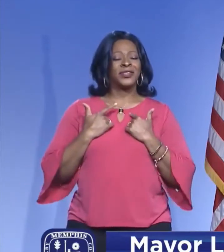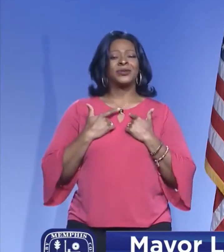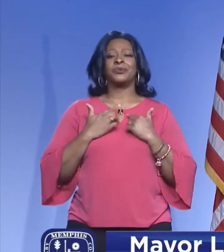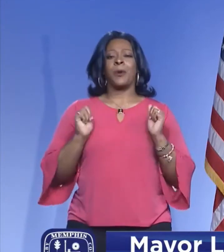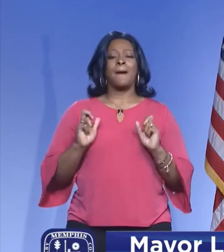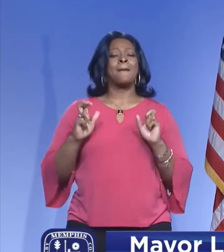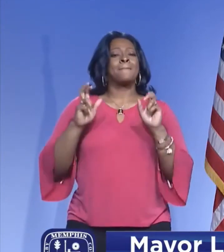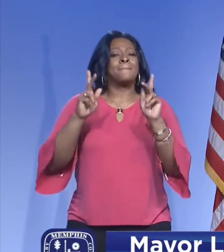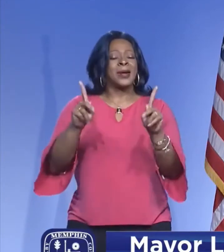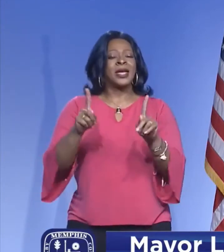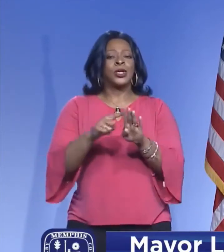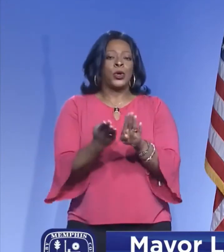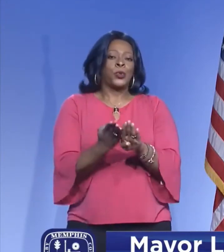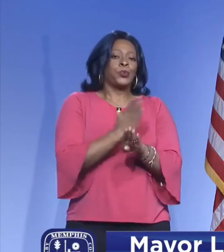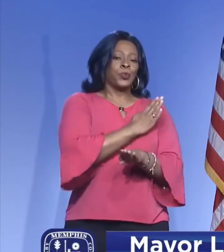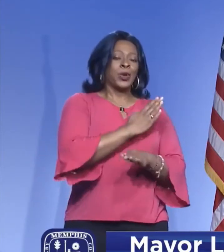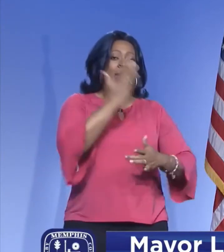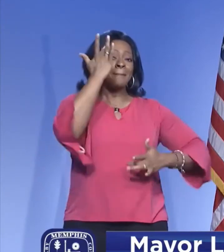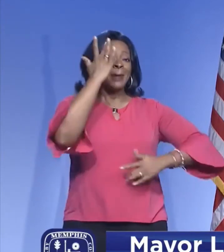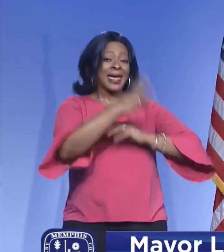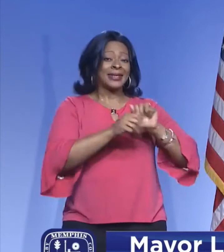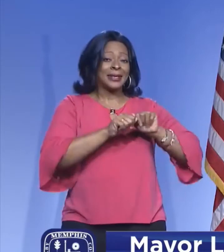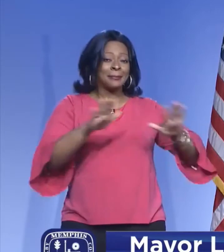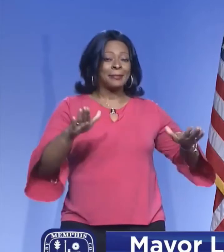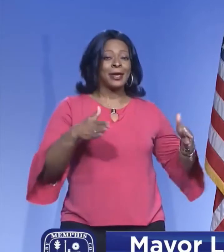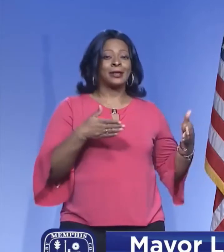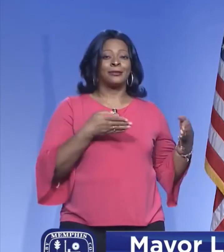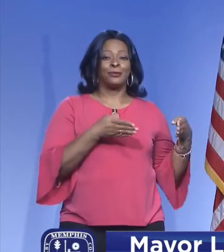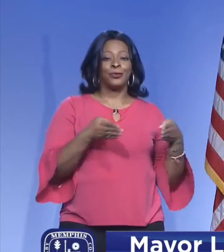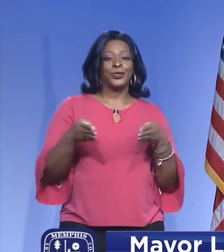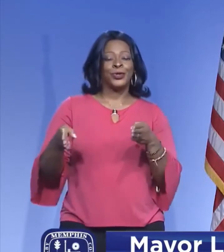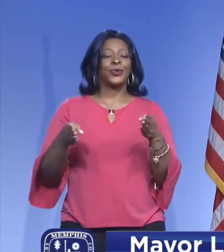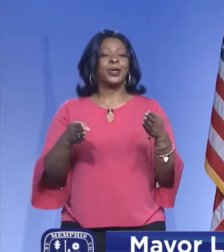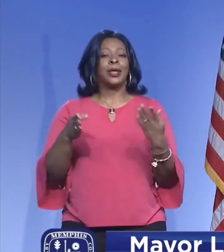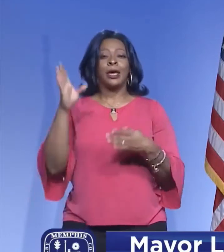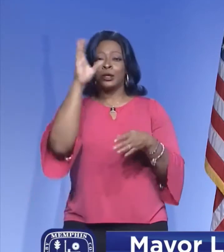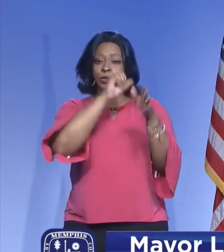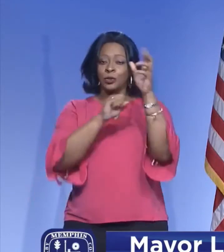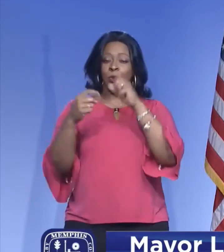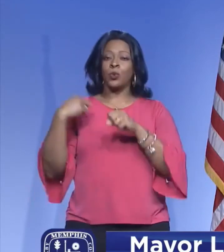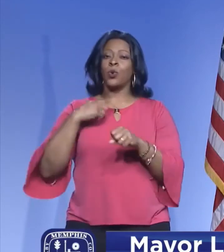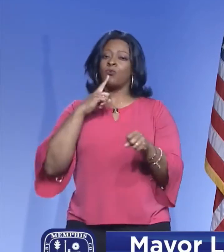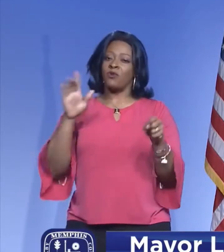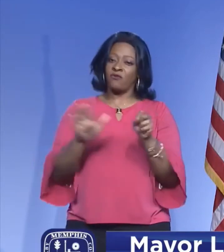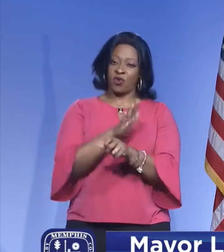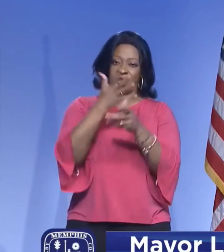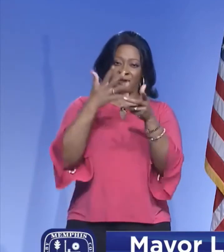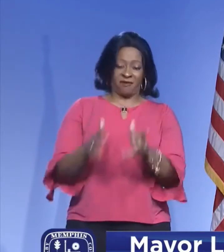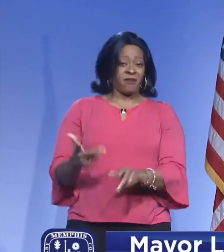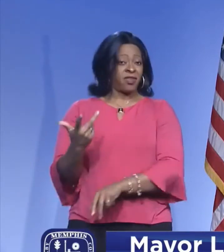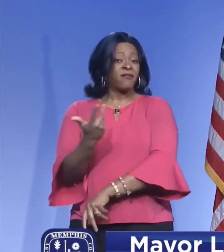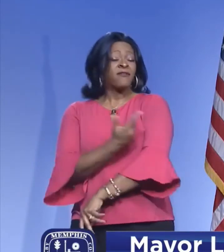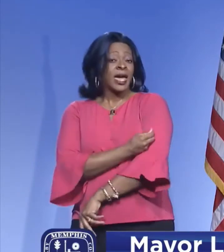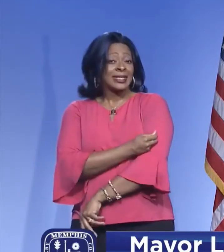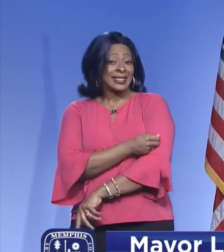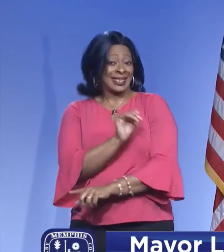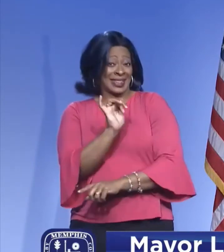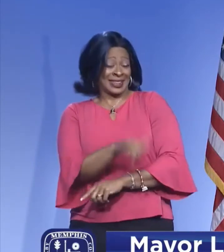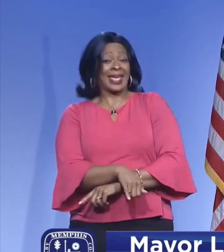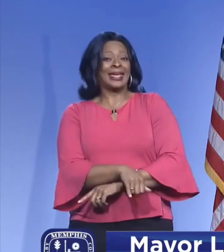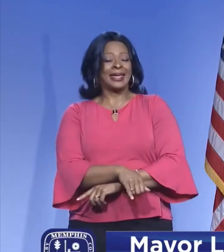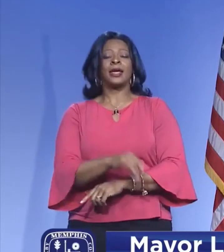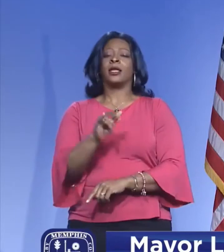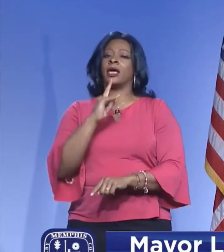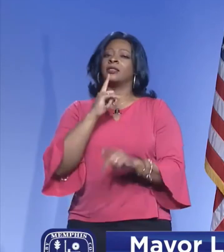back to pre-pandemic pursuits, assuming we are fully vaccinated. And so that is a